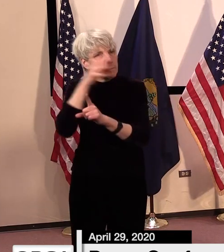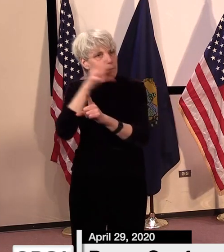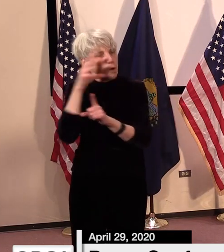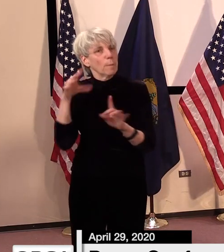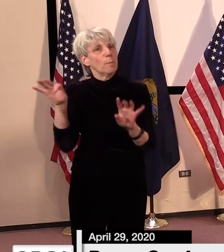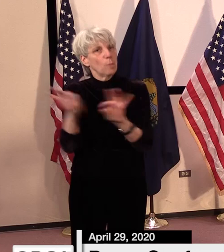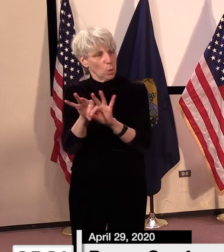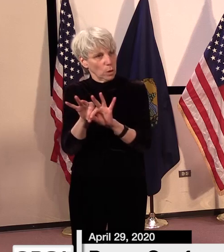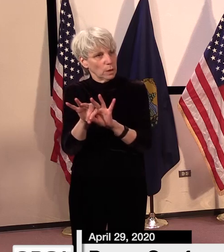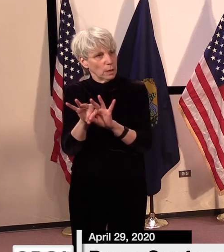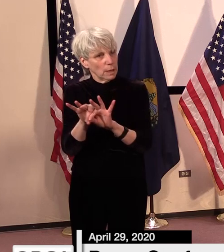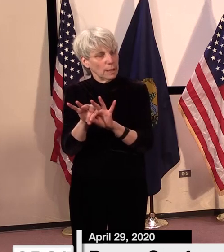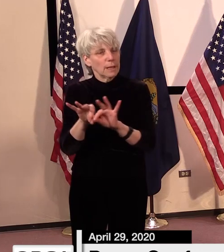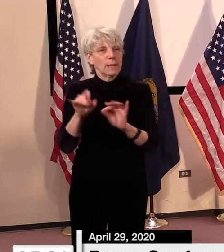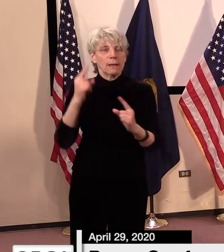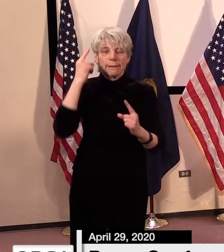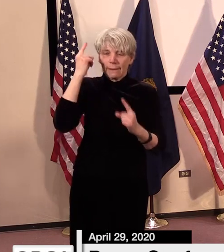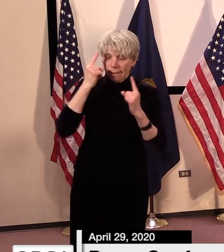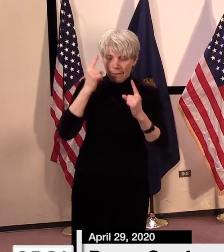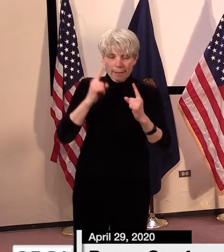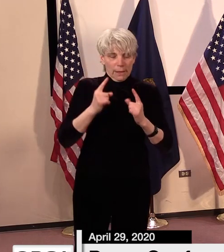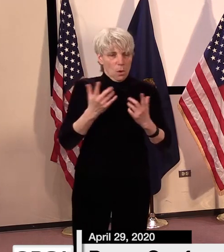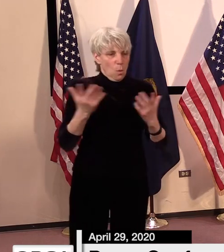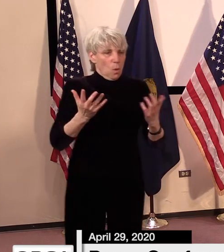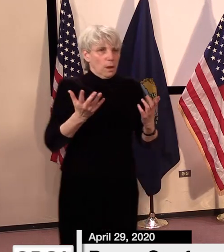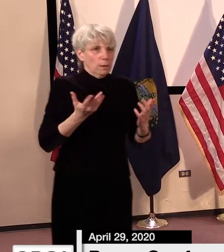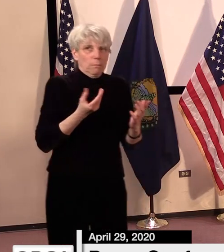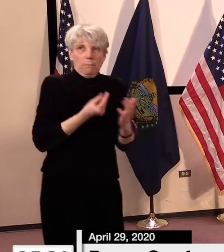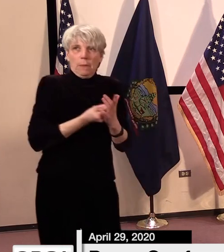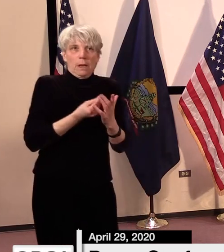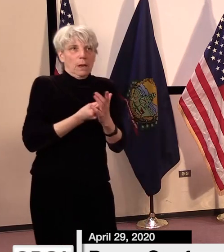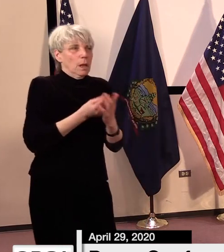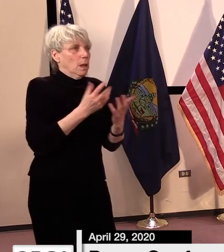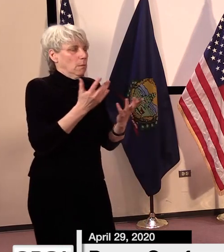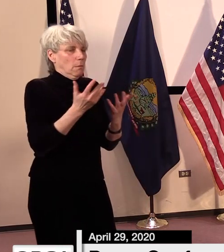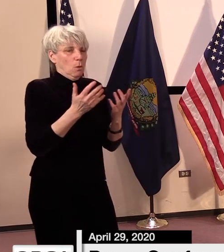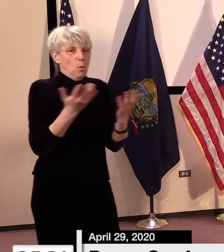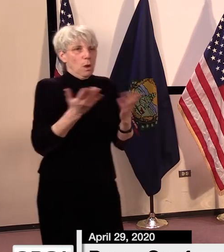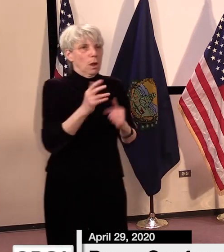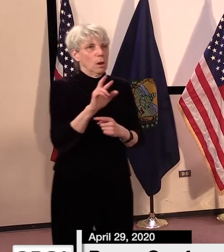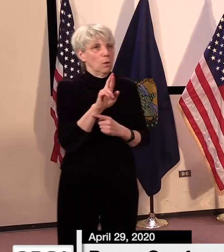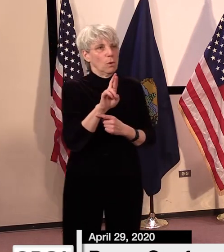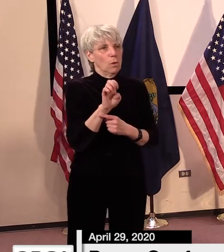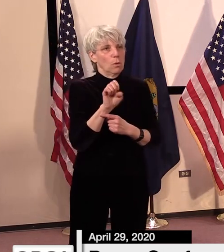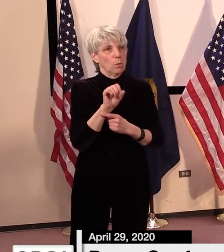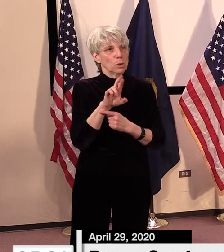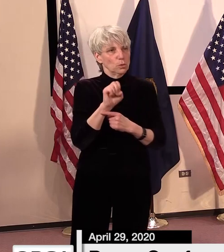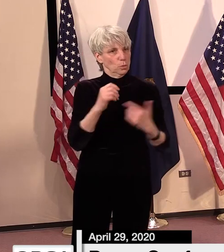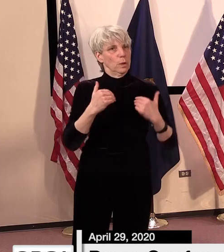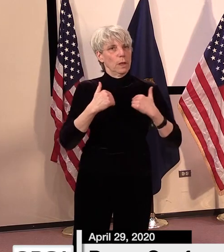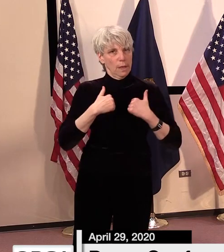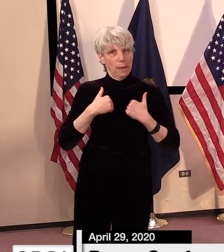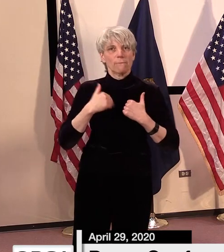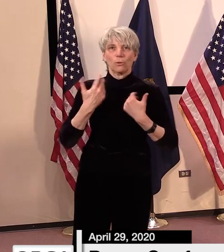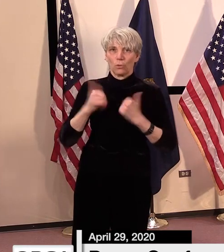again, contemplate what resources are available to help, making sure we get them to those who already have them